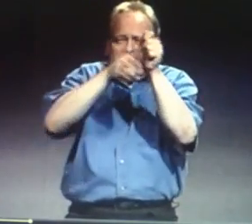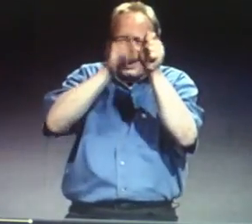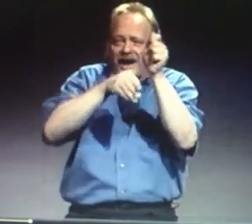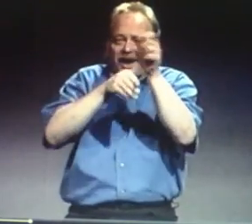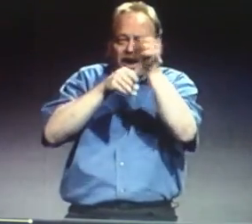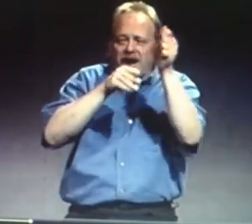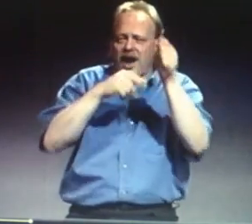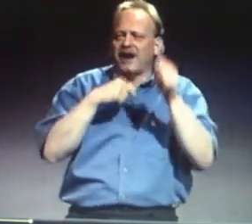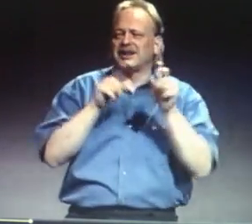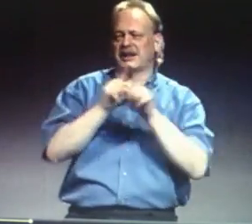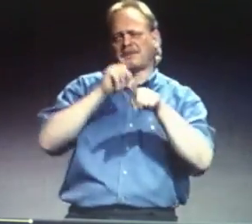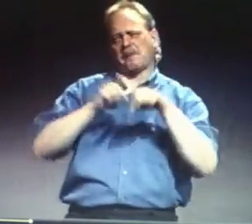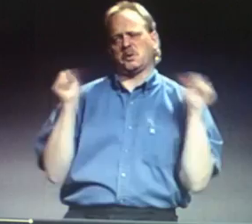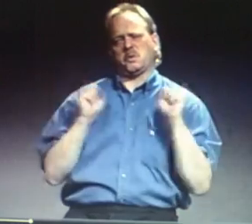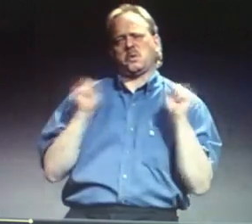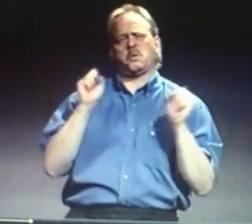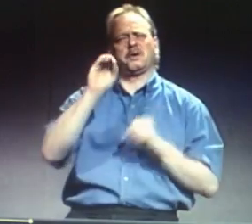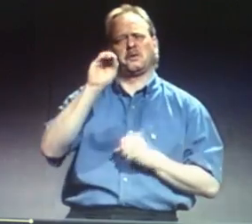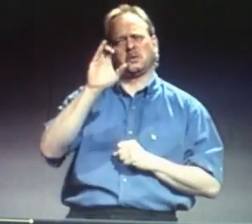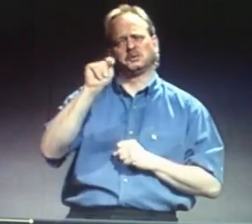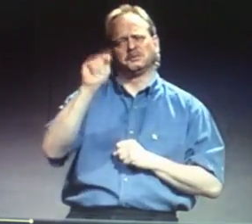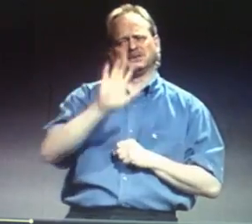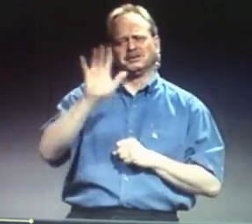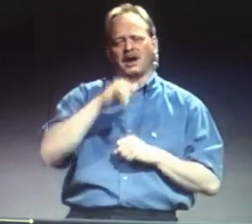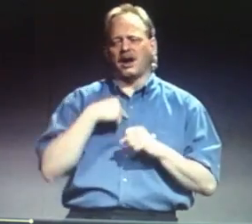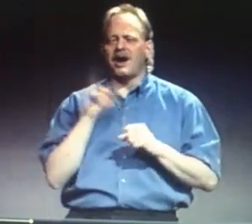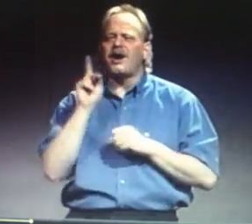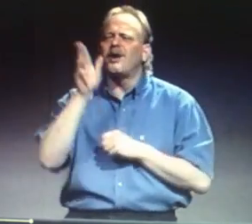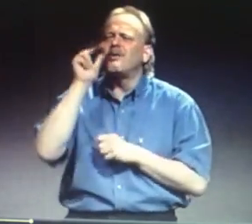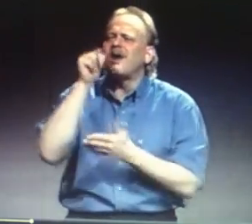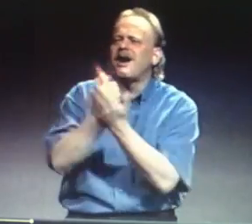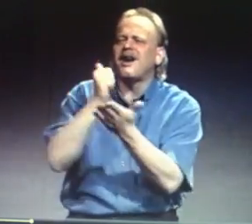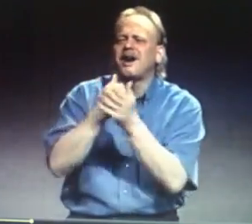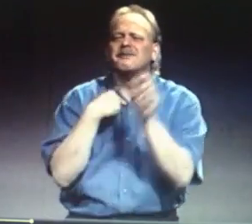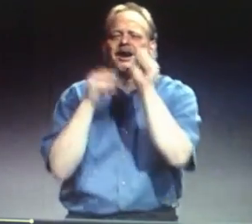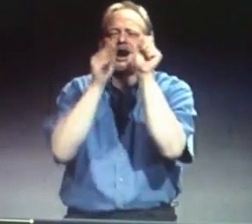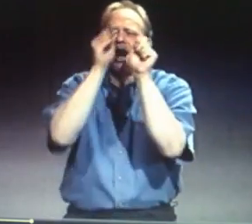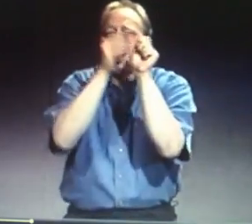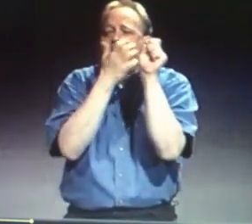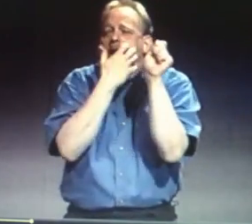We start cutting off little bits of the skin, pulling it back just a little at a time.